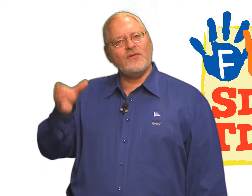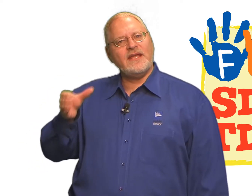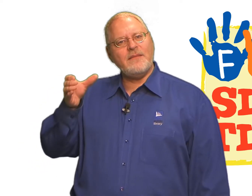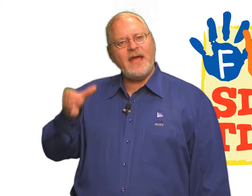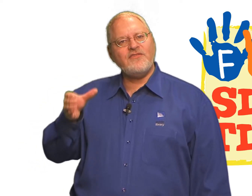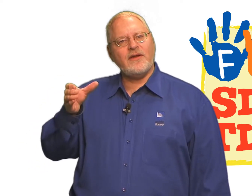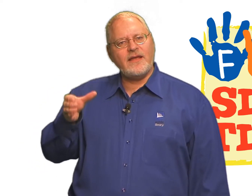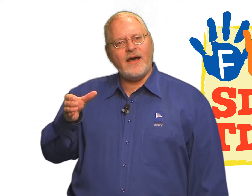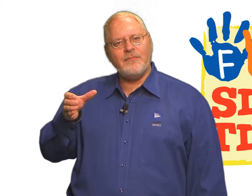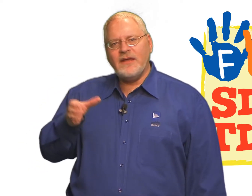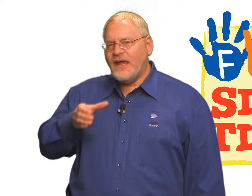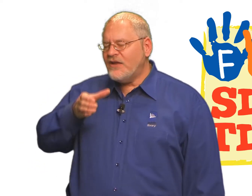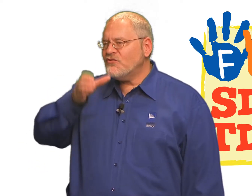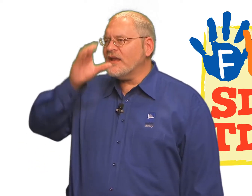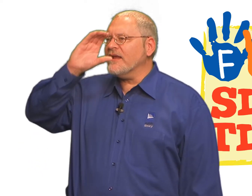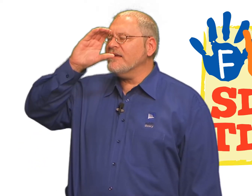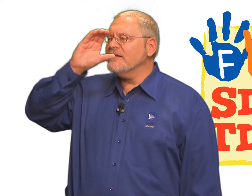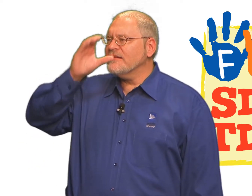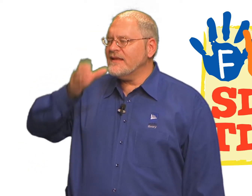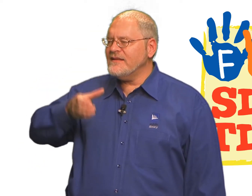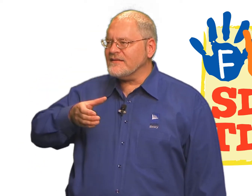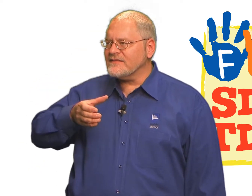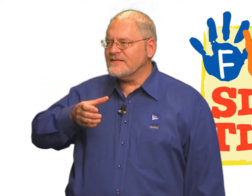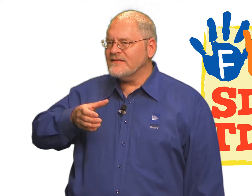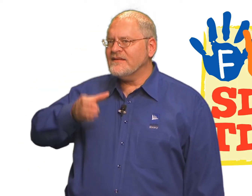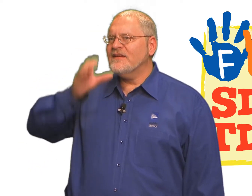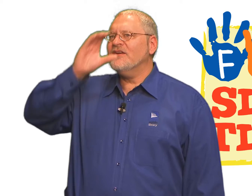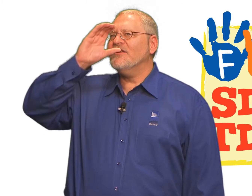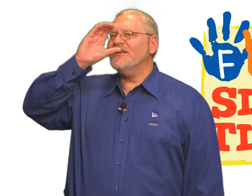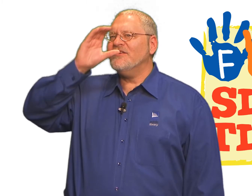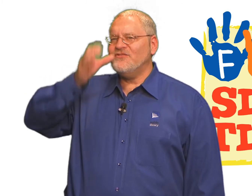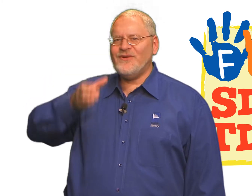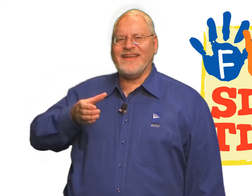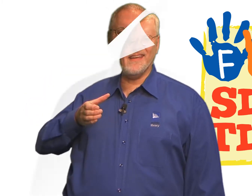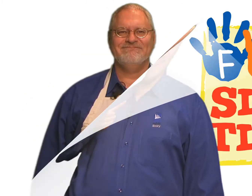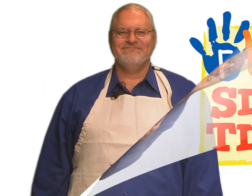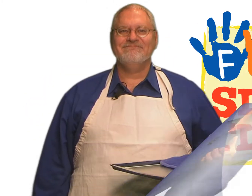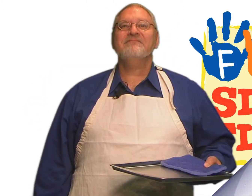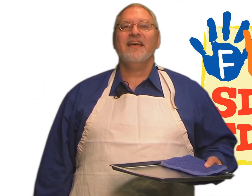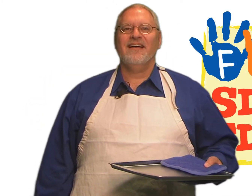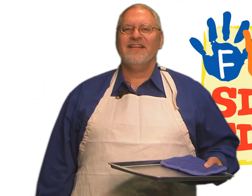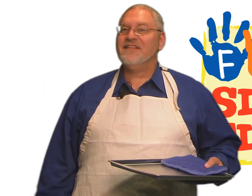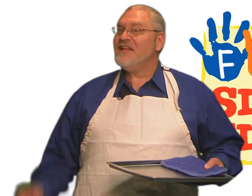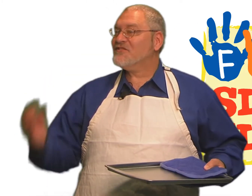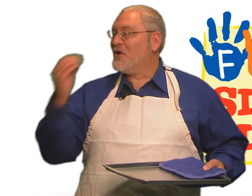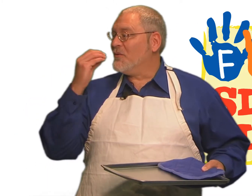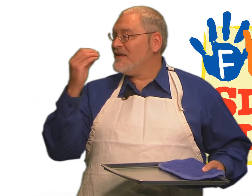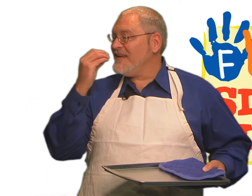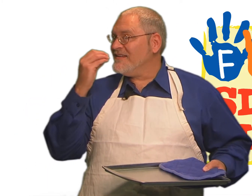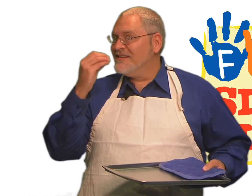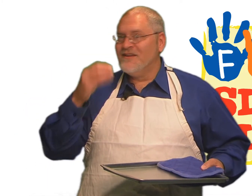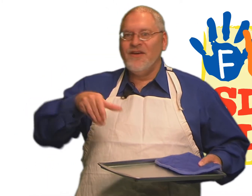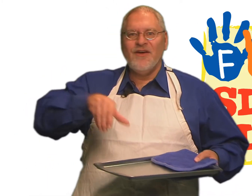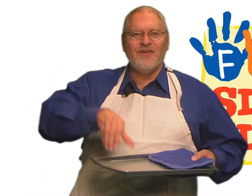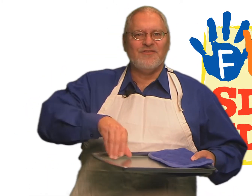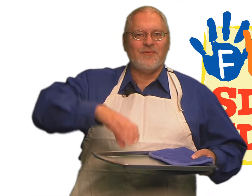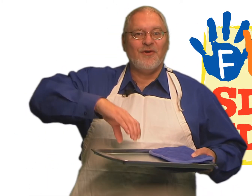holding an imaginary cup and drinking like this. Drink. Let's go eat some